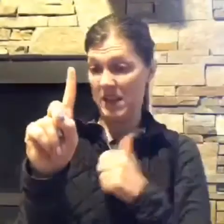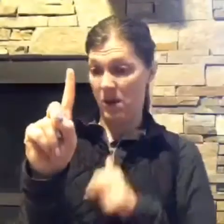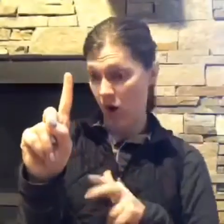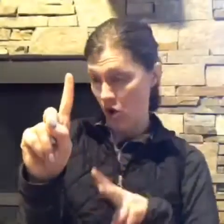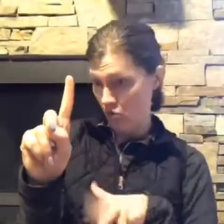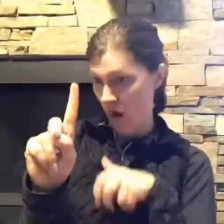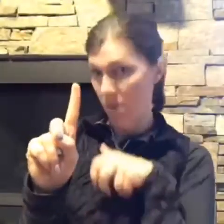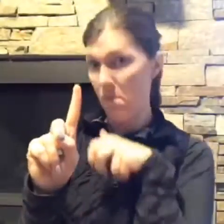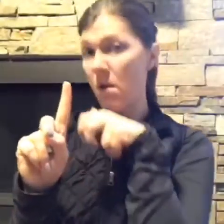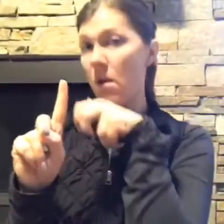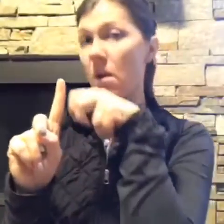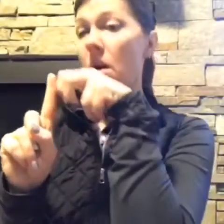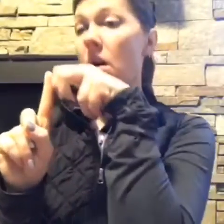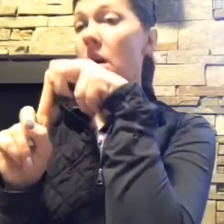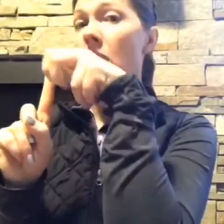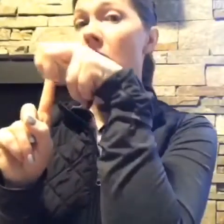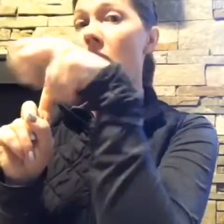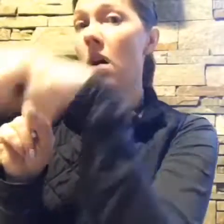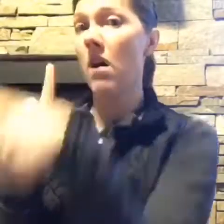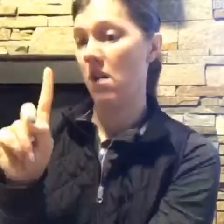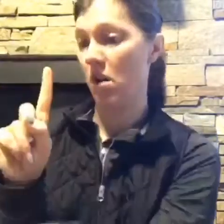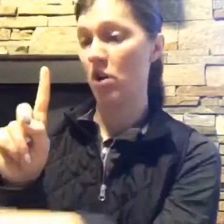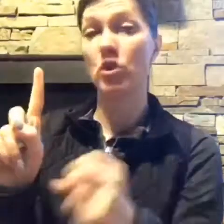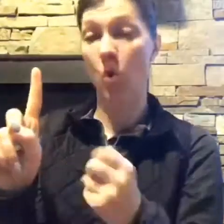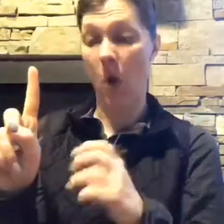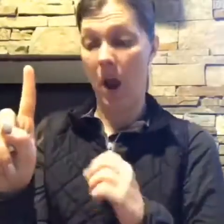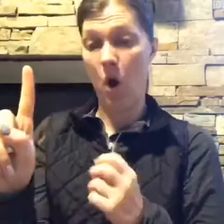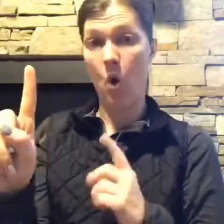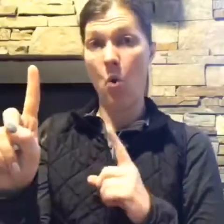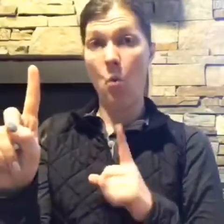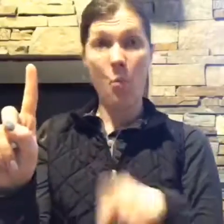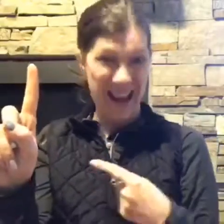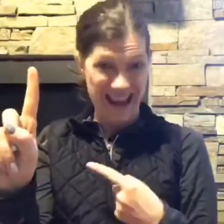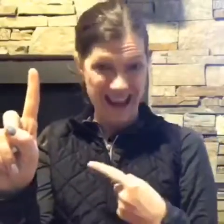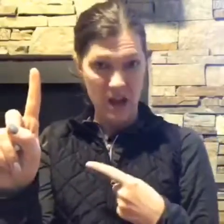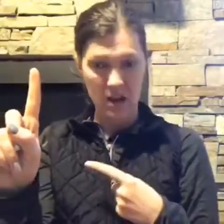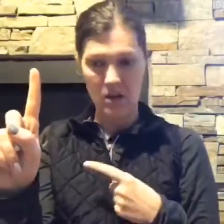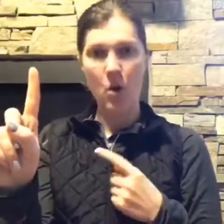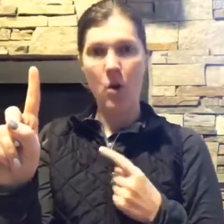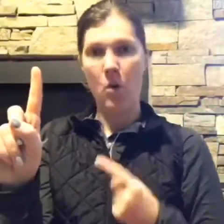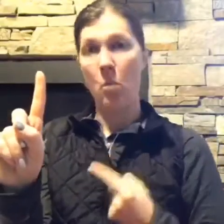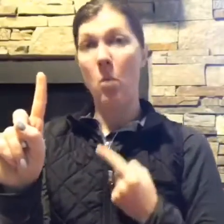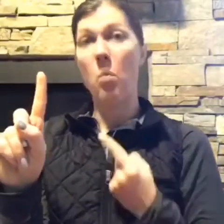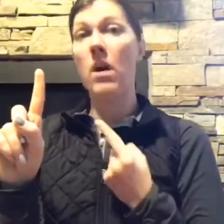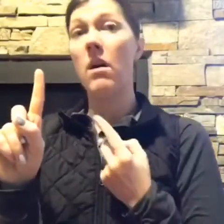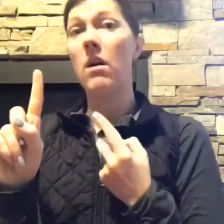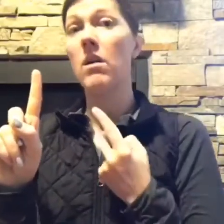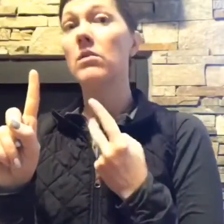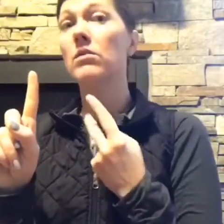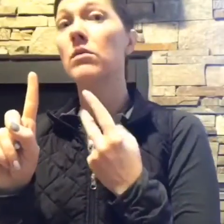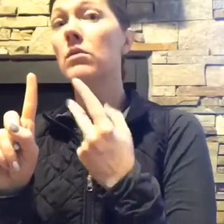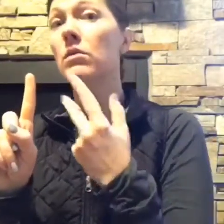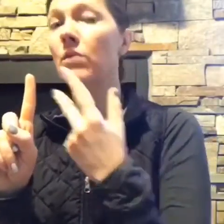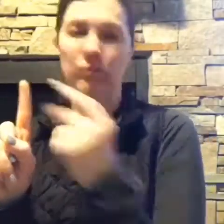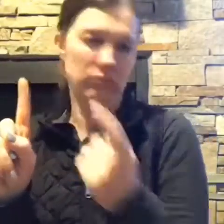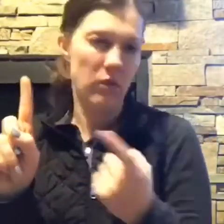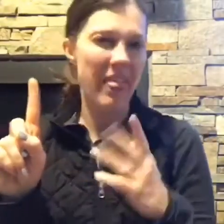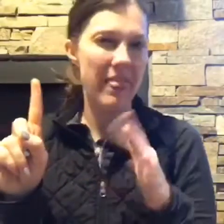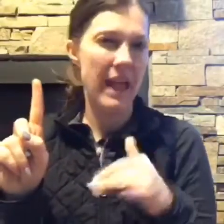and what was the maximum height. So when, like how many seconds, that's going to be the x value of my vertex, and what was the